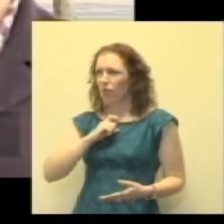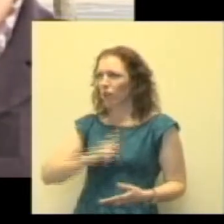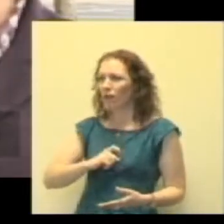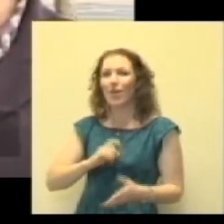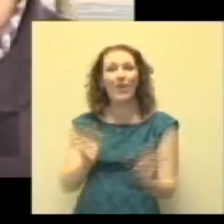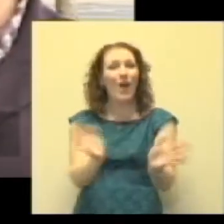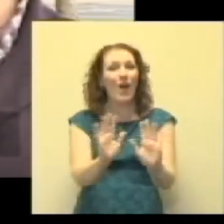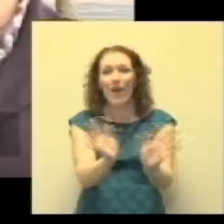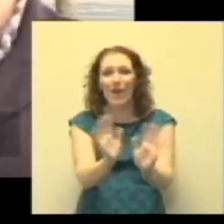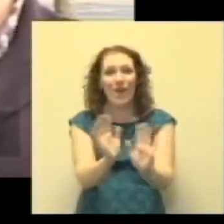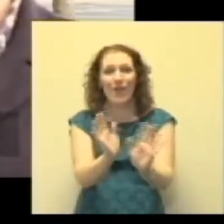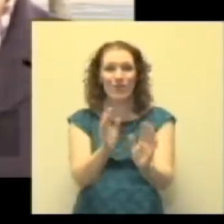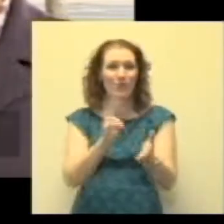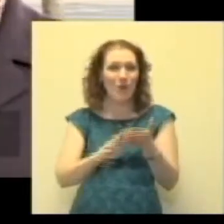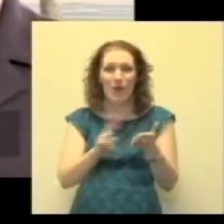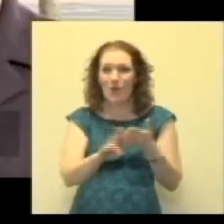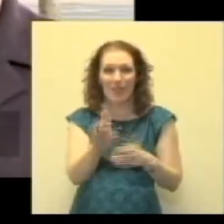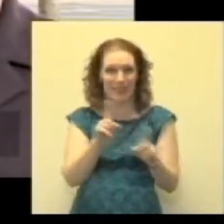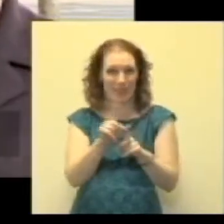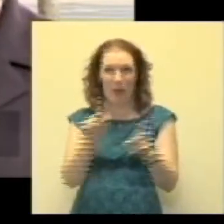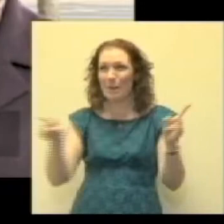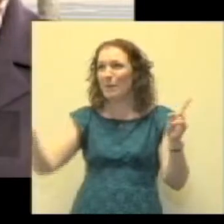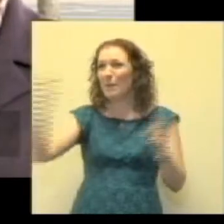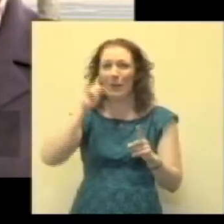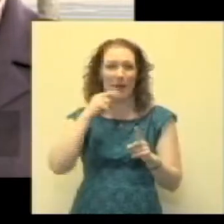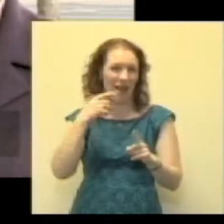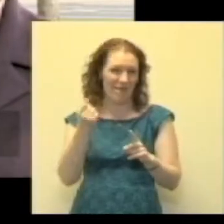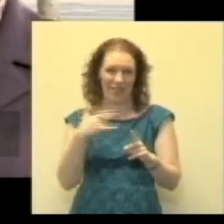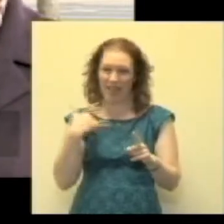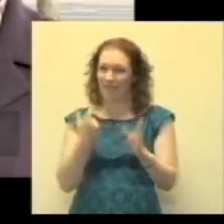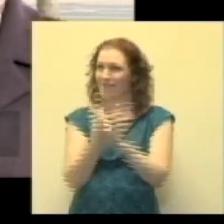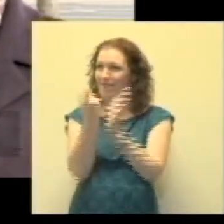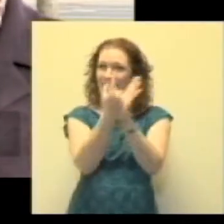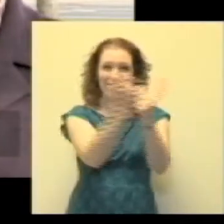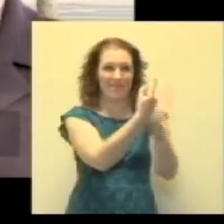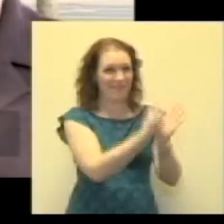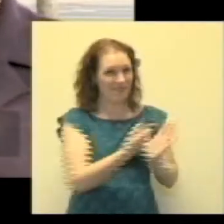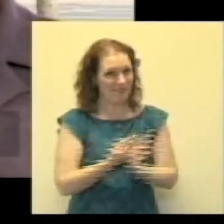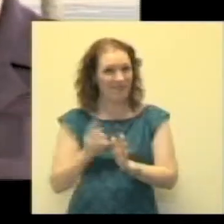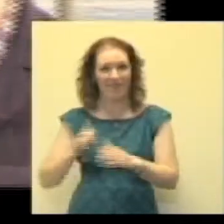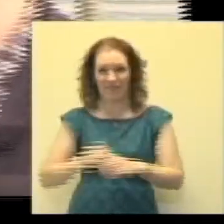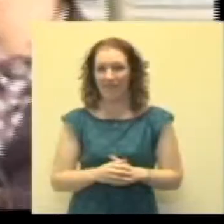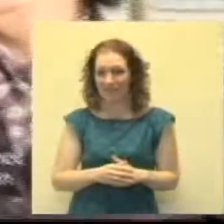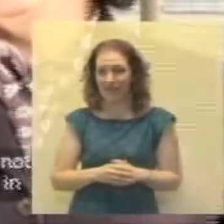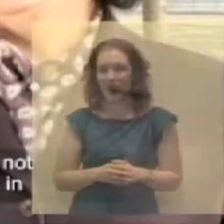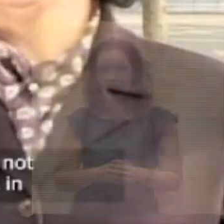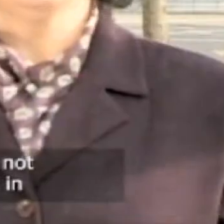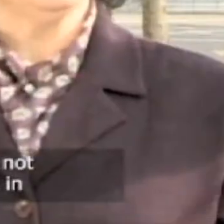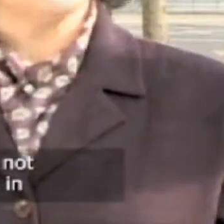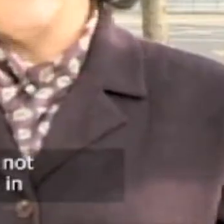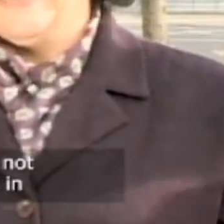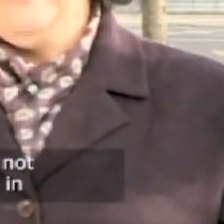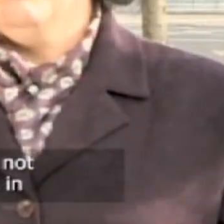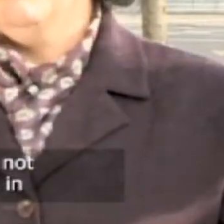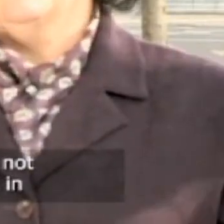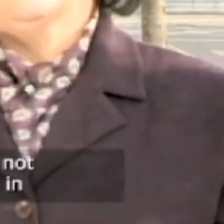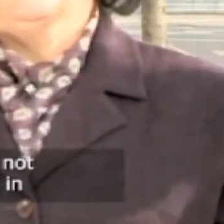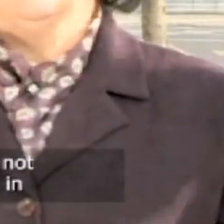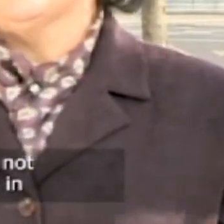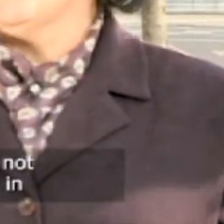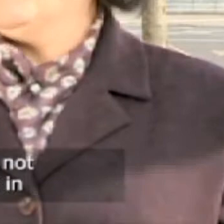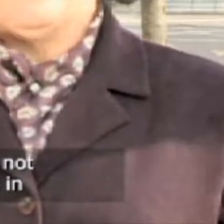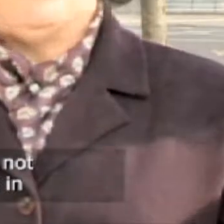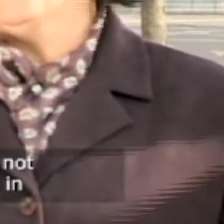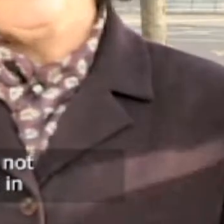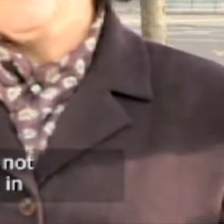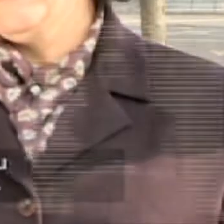worry. Many people find that it is that they face a challenge in their lives. It's not silly, it's